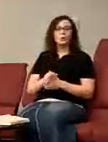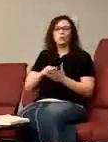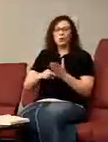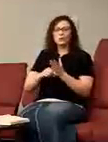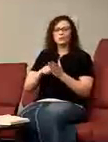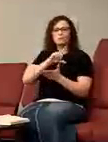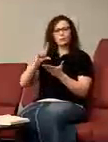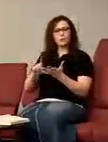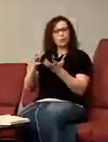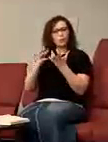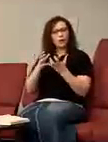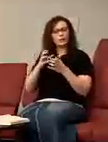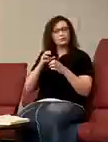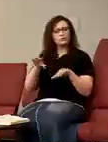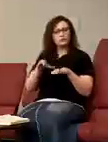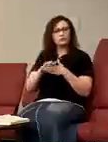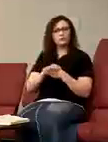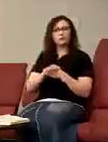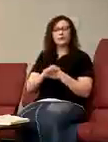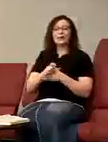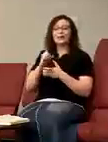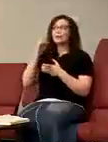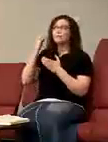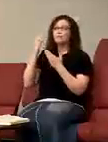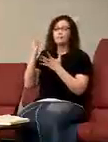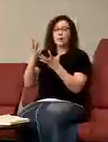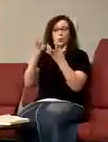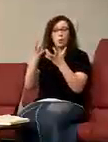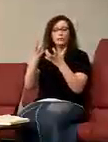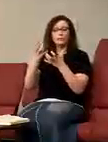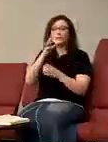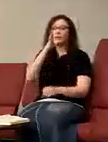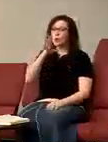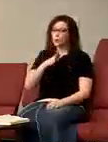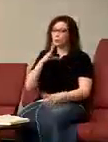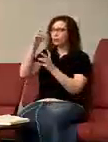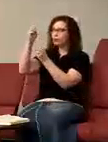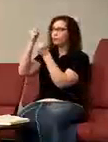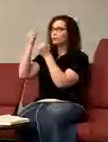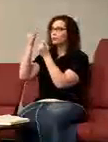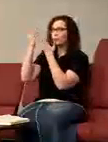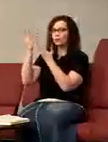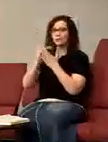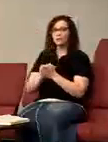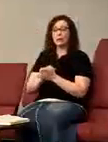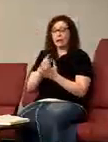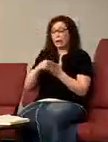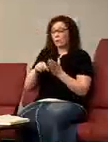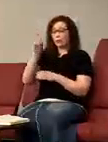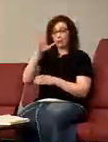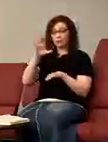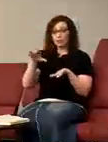wants the women to trust him. Amen? And then what did God do? He took care of her. In